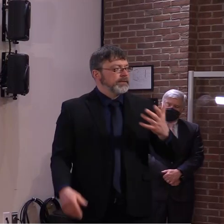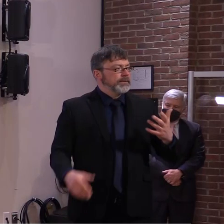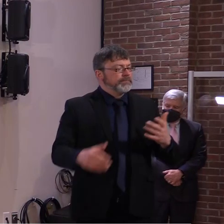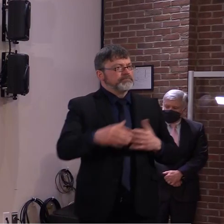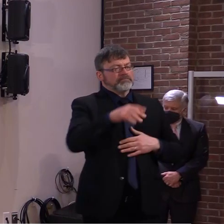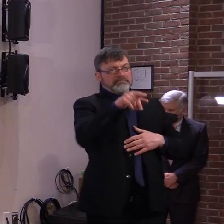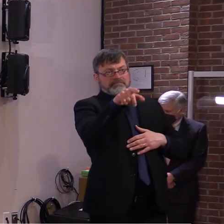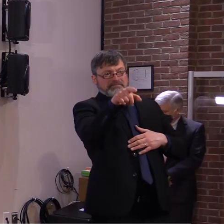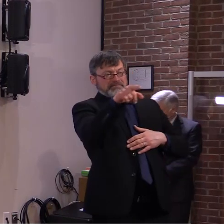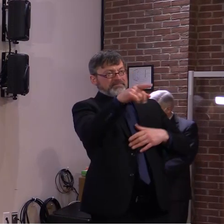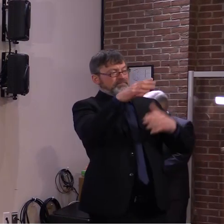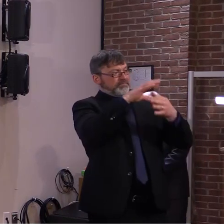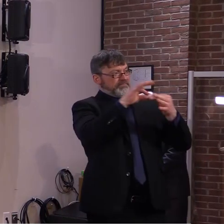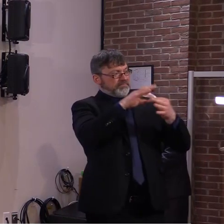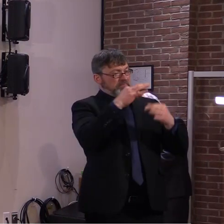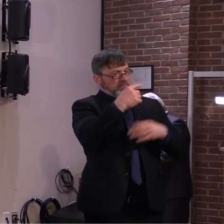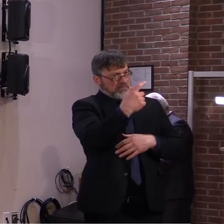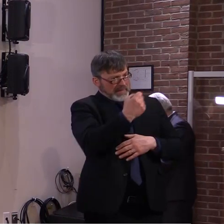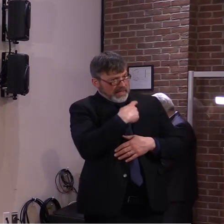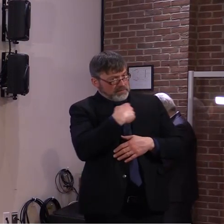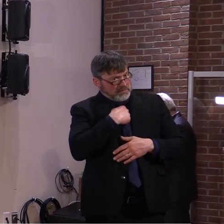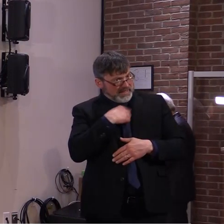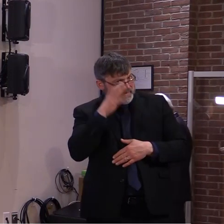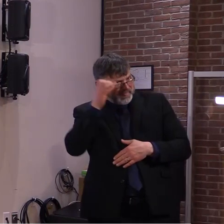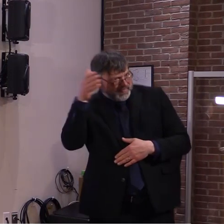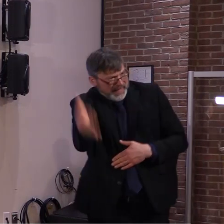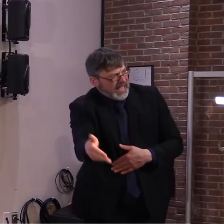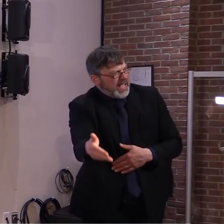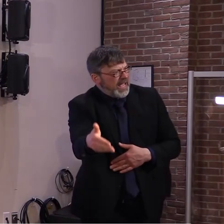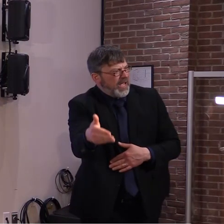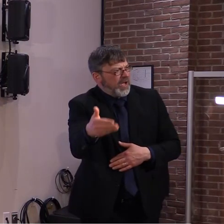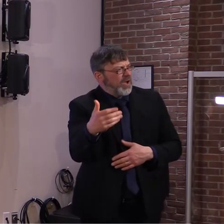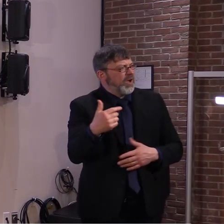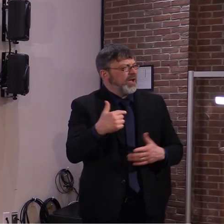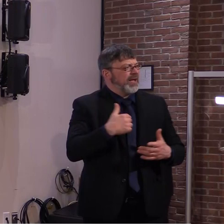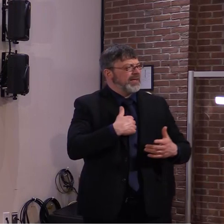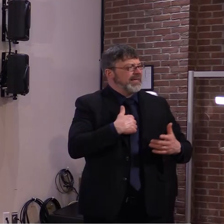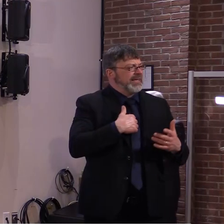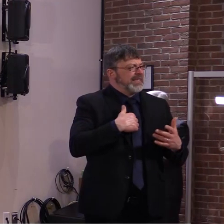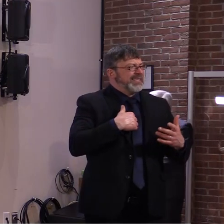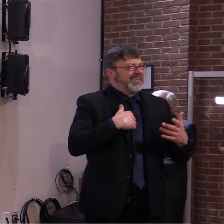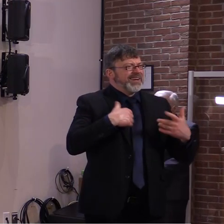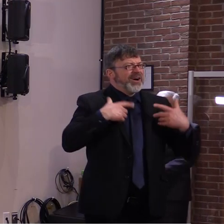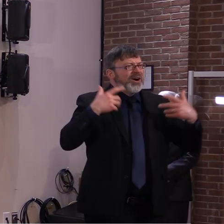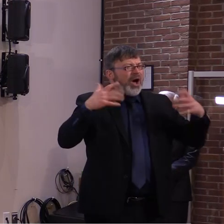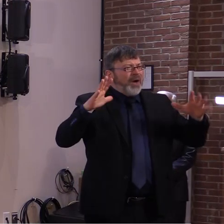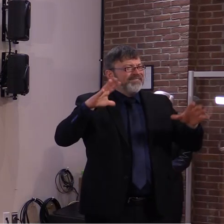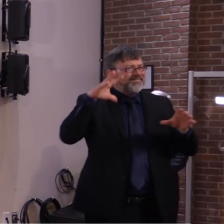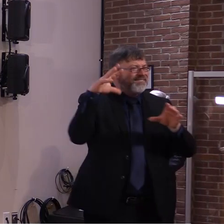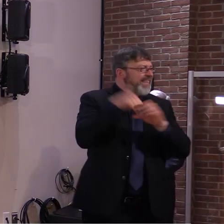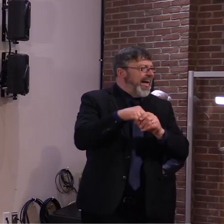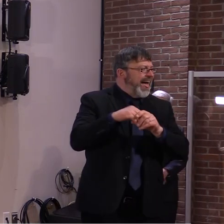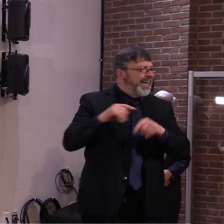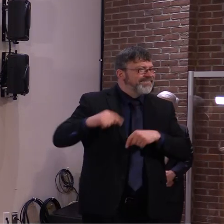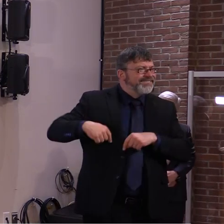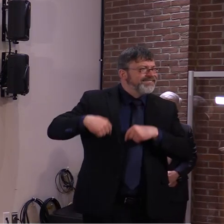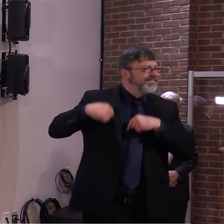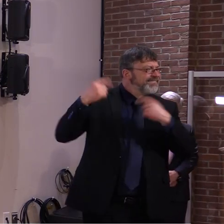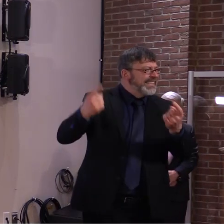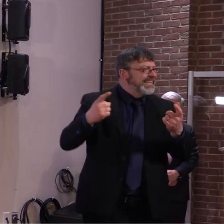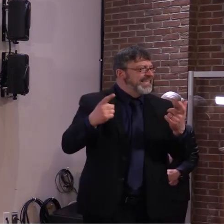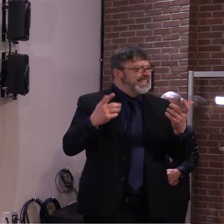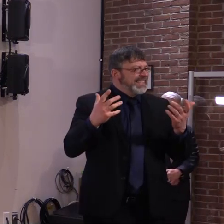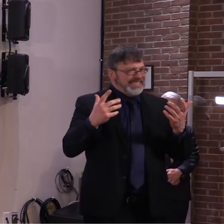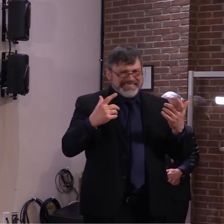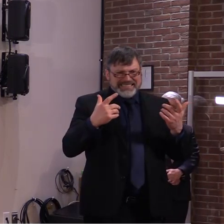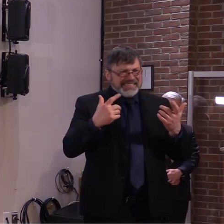it with the leadership in the House and the Senate. I'm a willing partner. I'll be at the table. I don't want to be